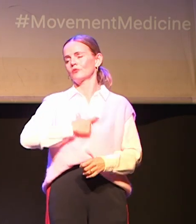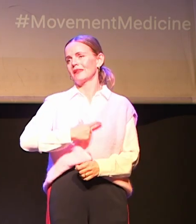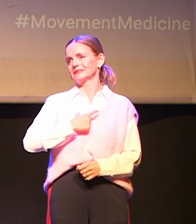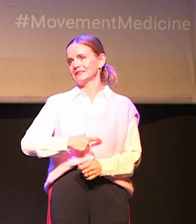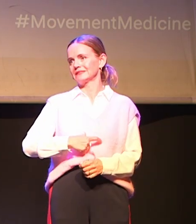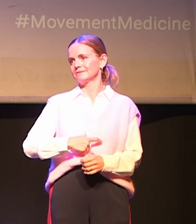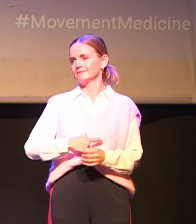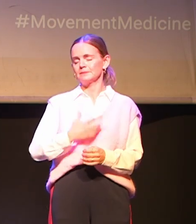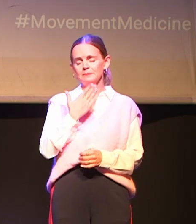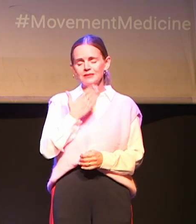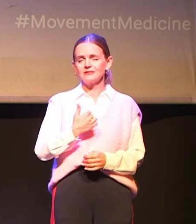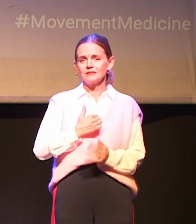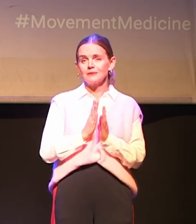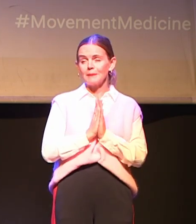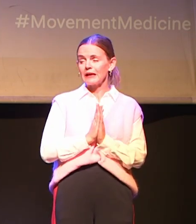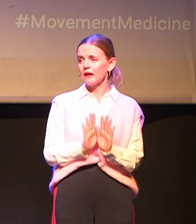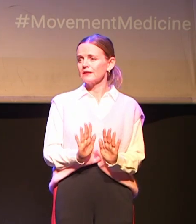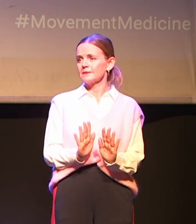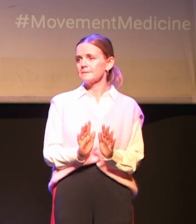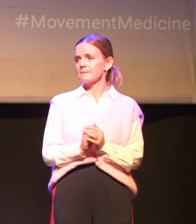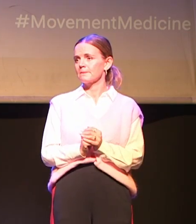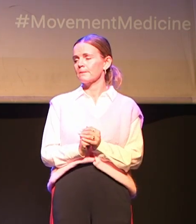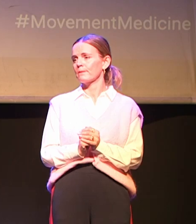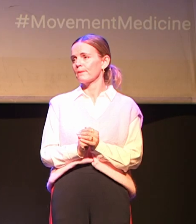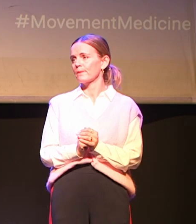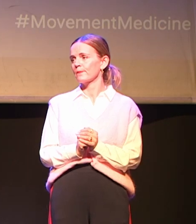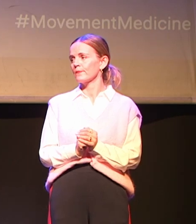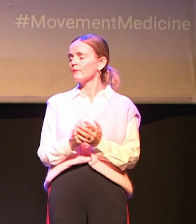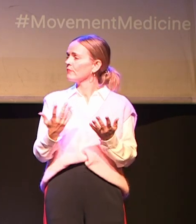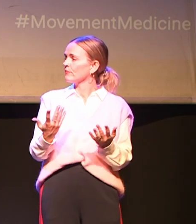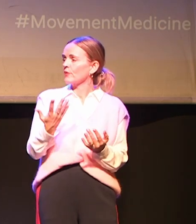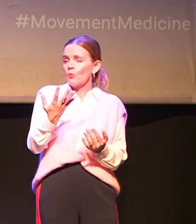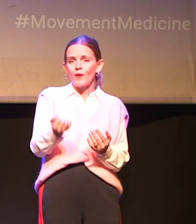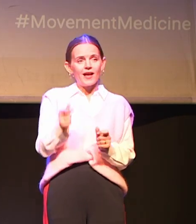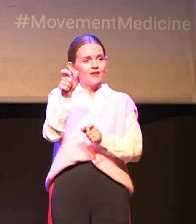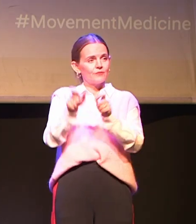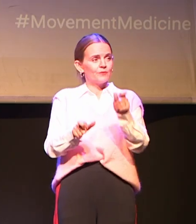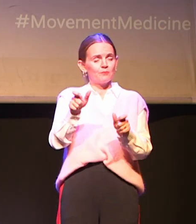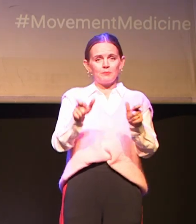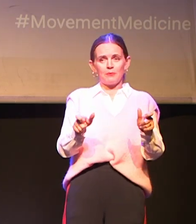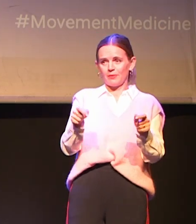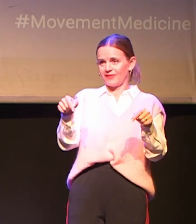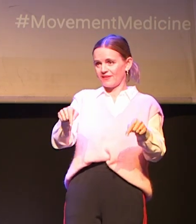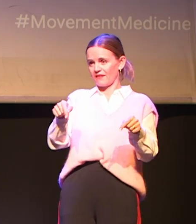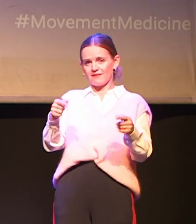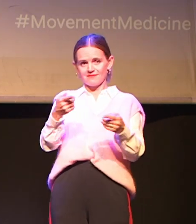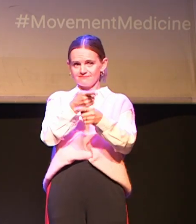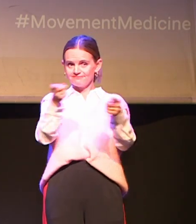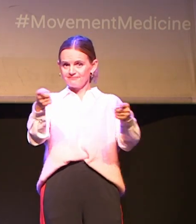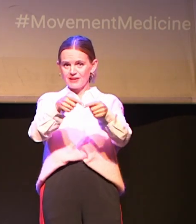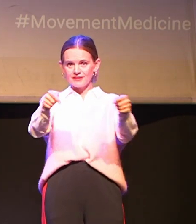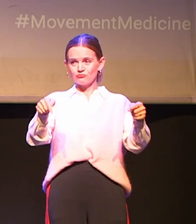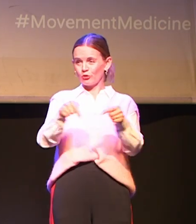Yeah. We like we've got people in this room, like we got imagination people, we got dreamers, we